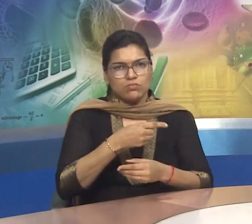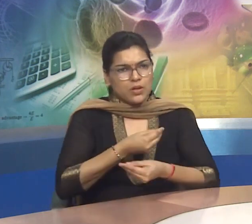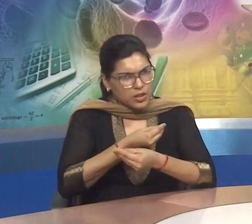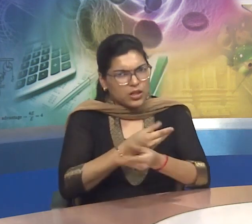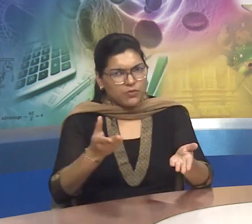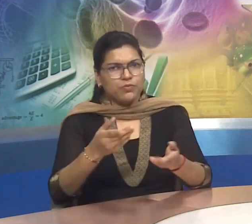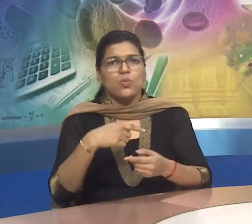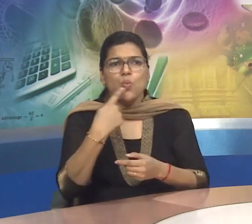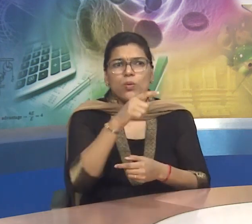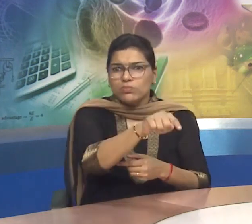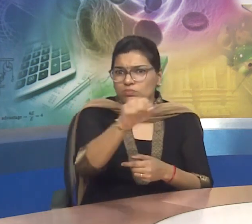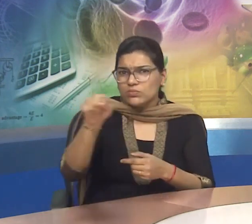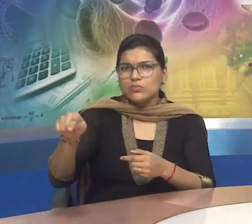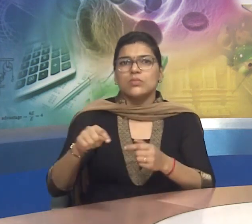The second point